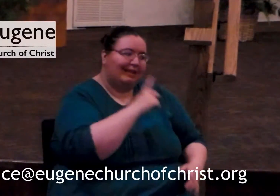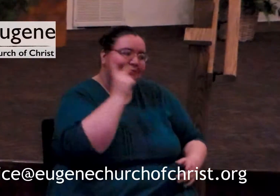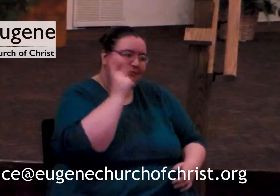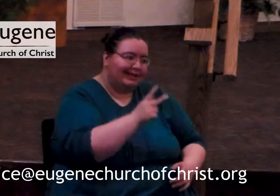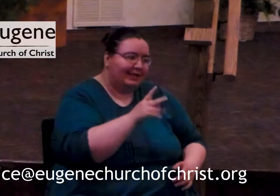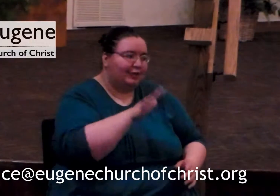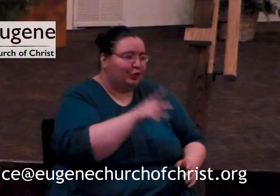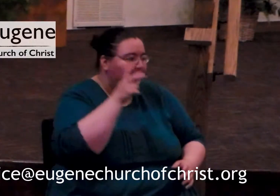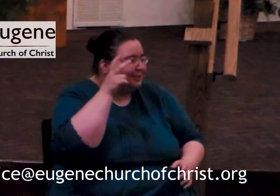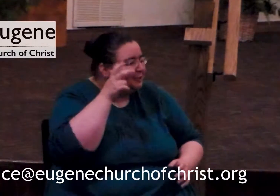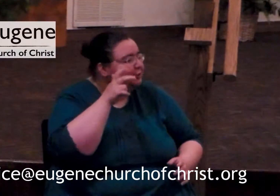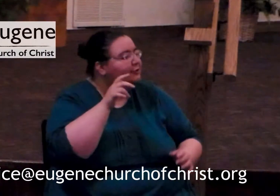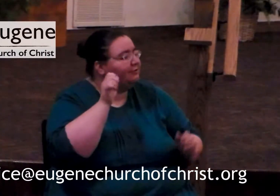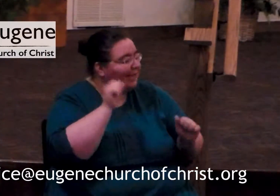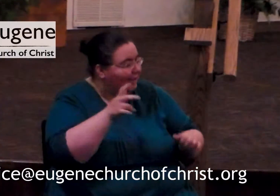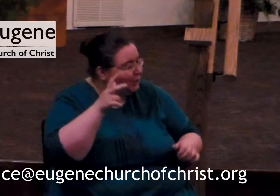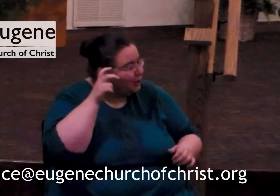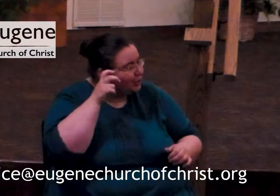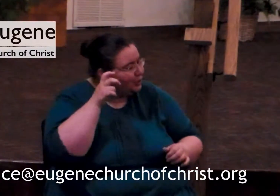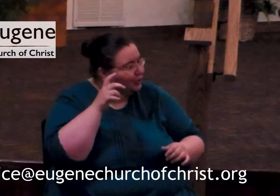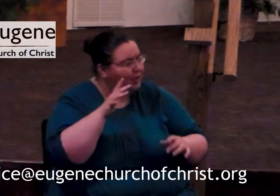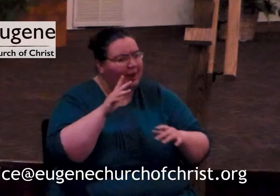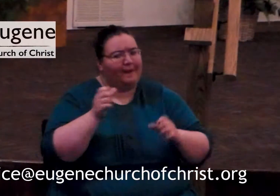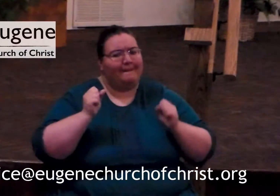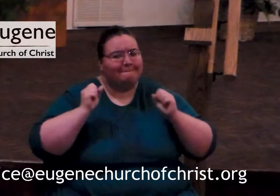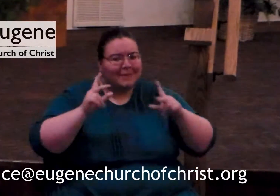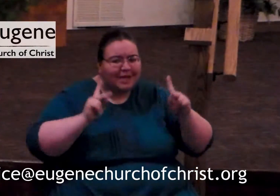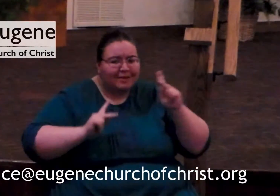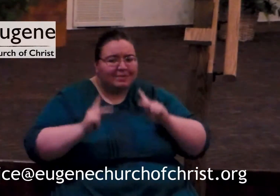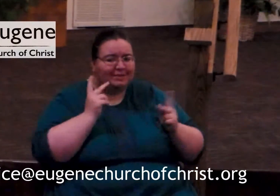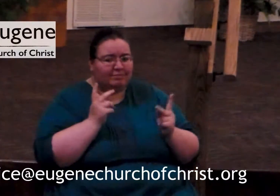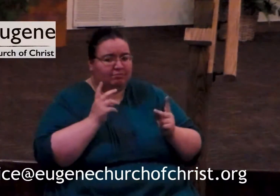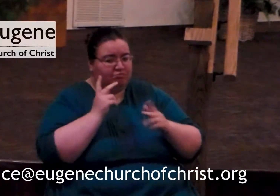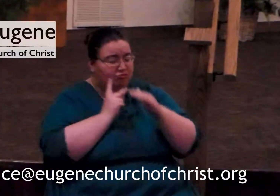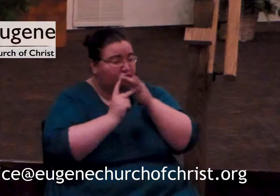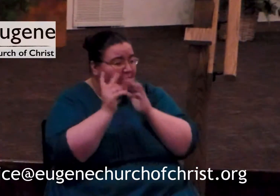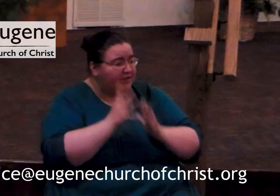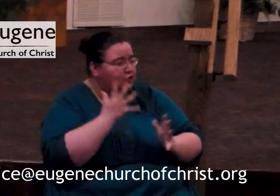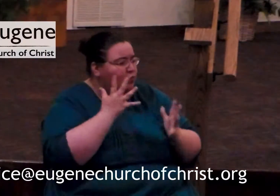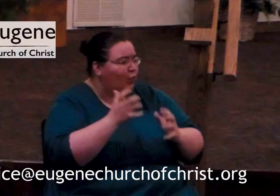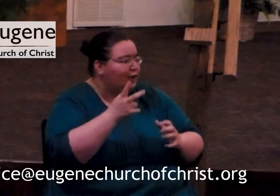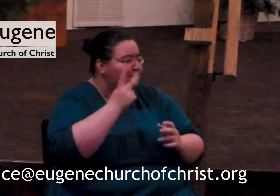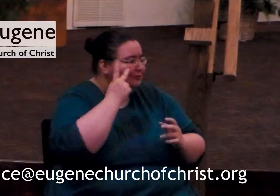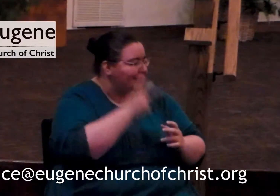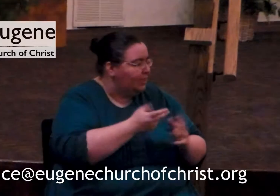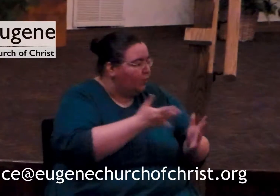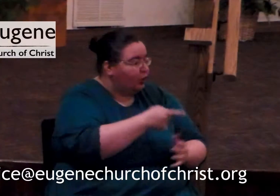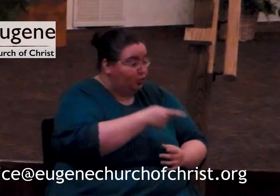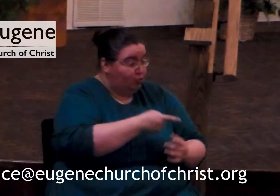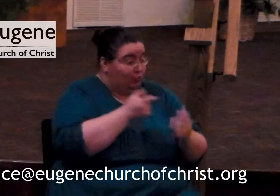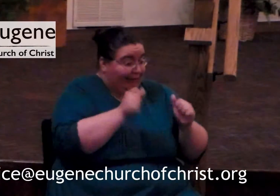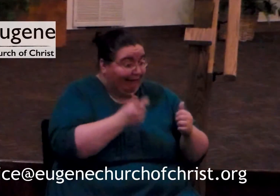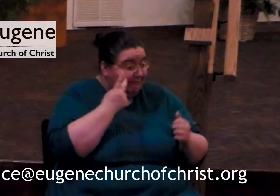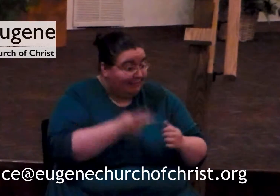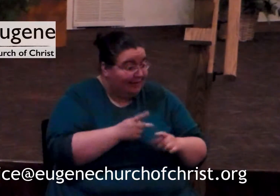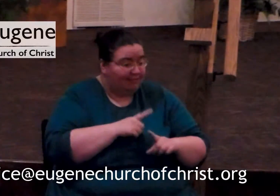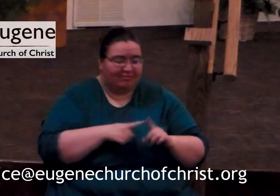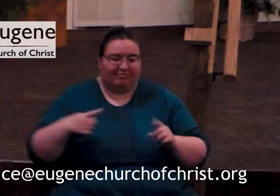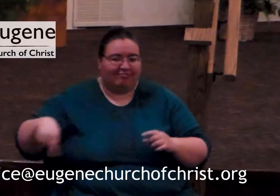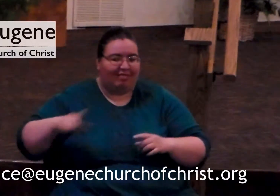did not see it, and to hear what you hear, but did not hear it. As we look back at the beginning,